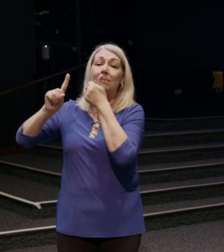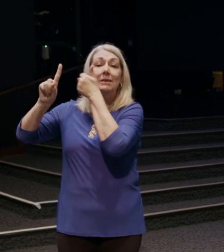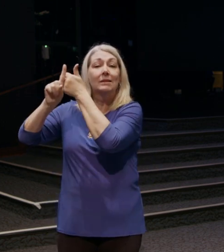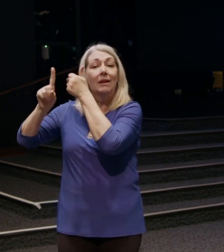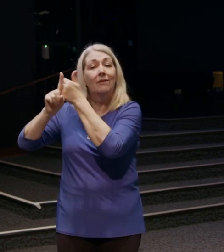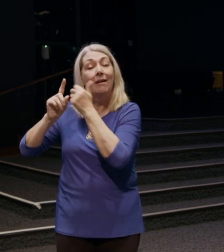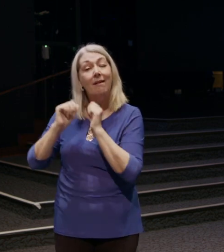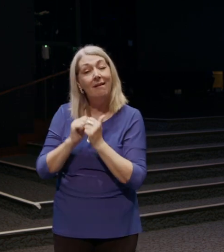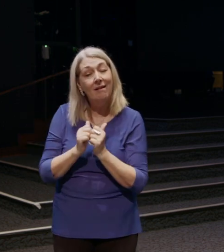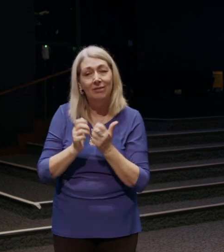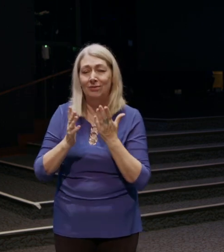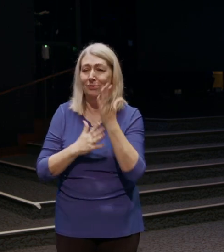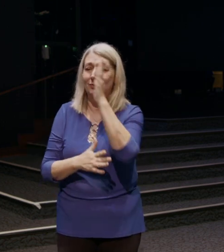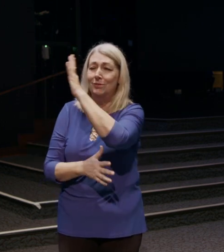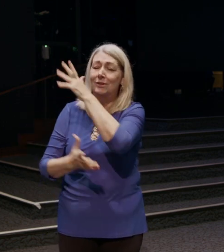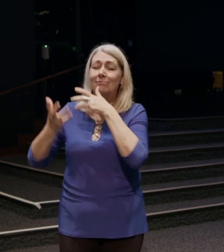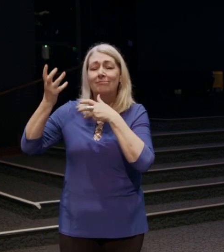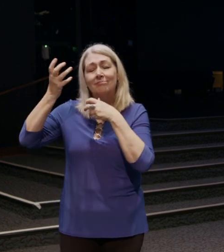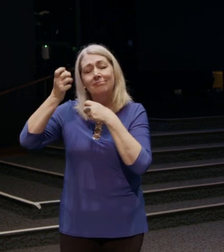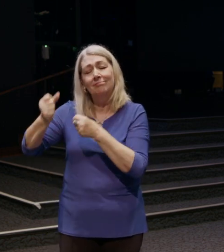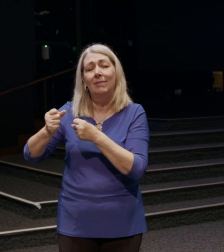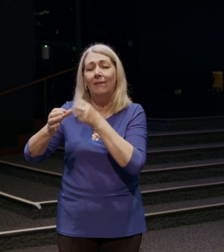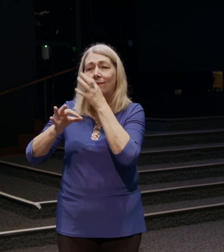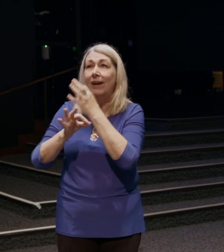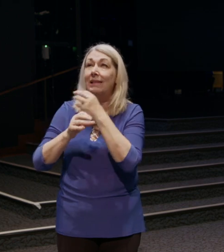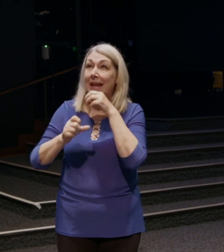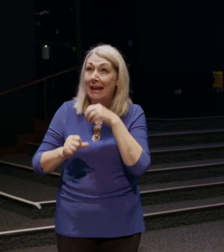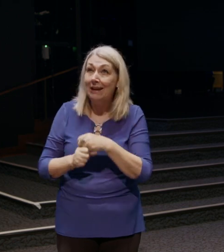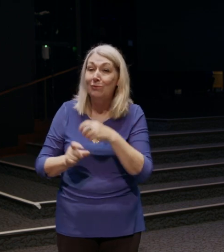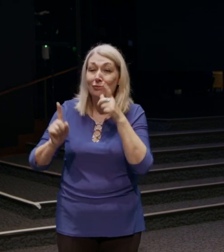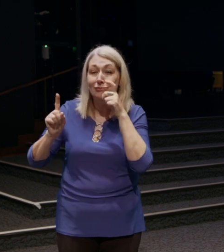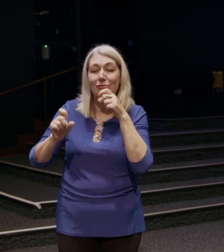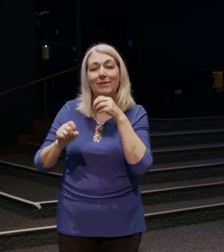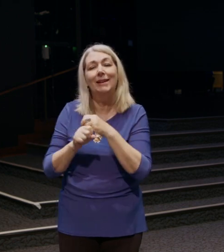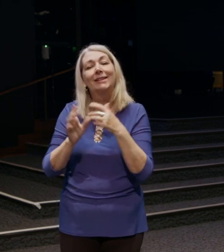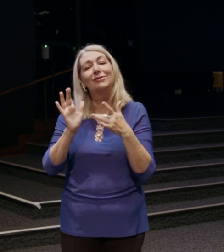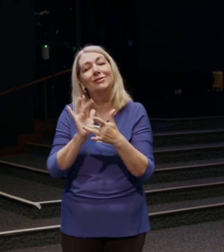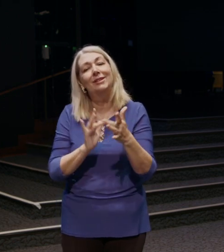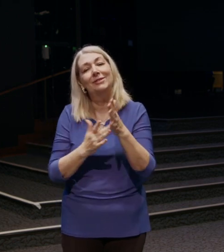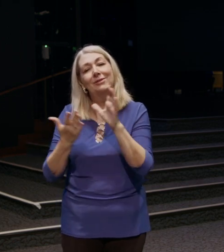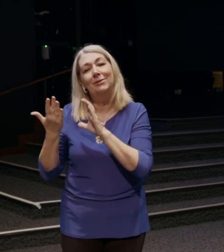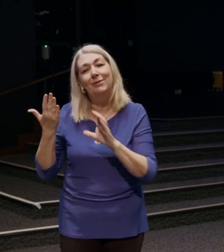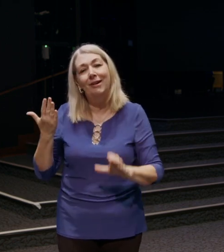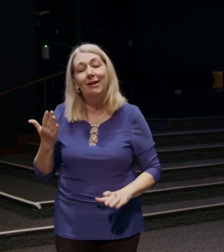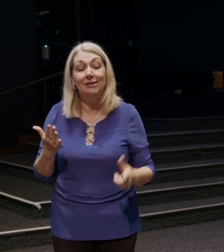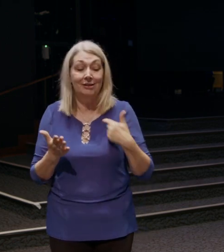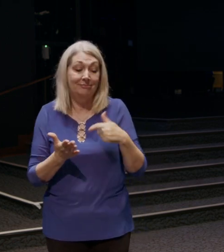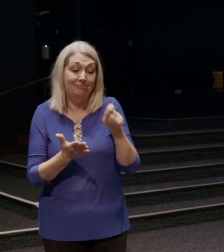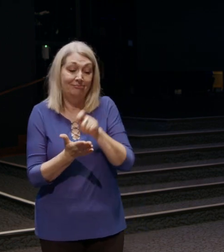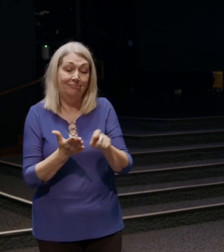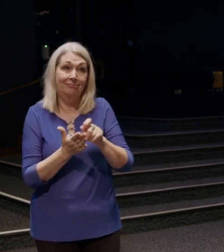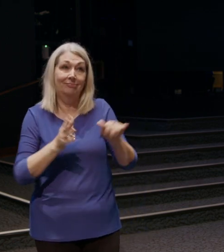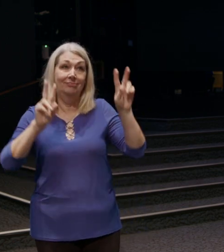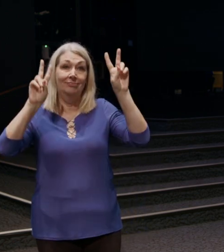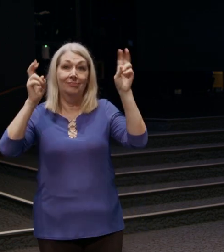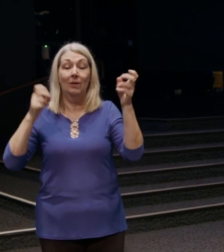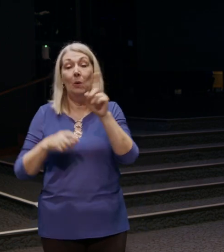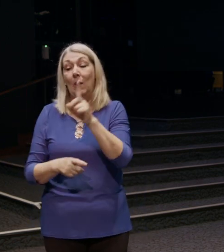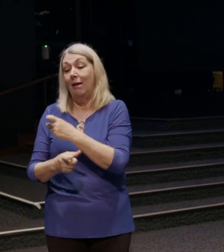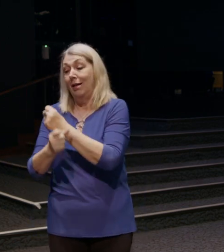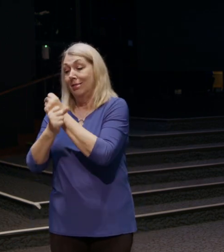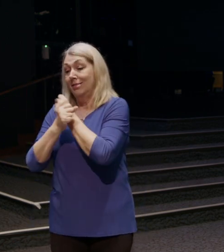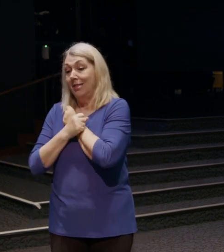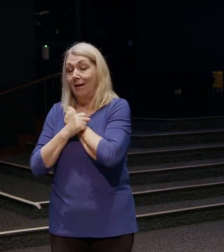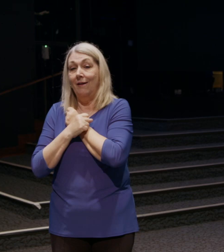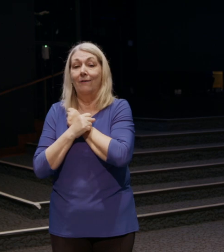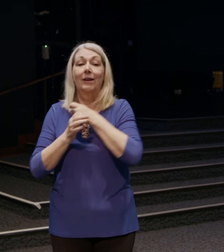their faith in Jesus Christ. I've entitled this message, Where Love and